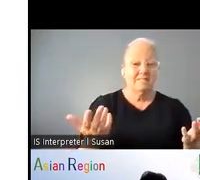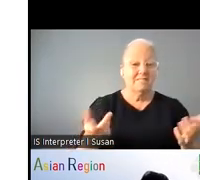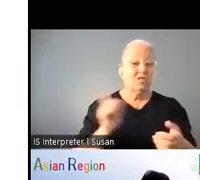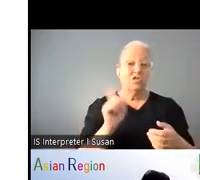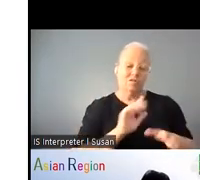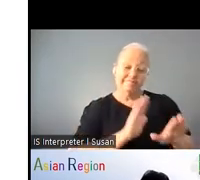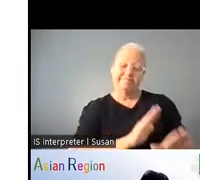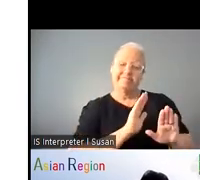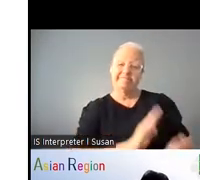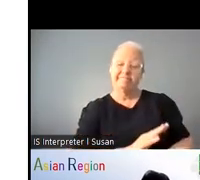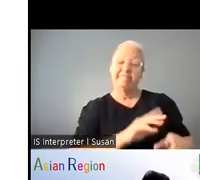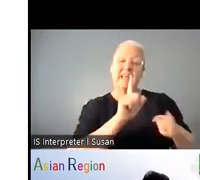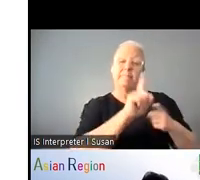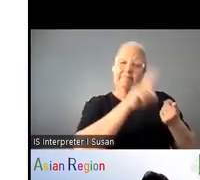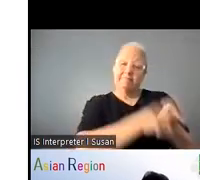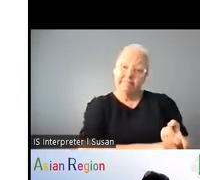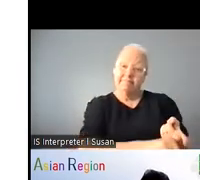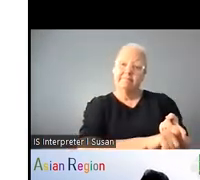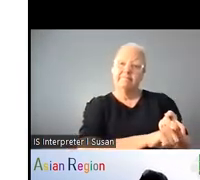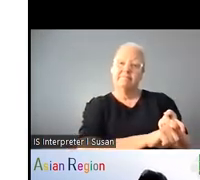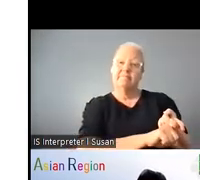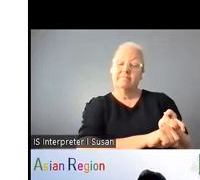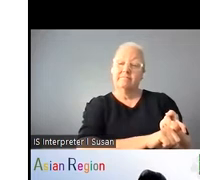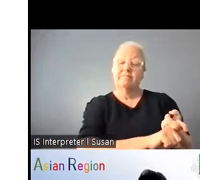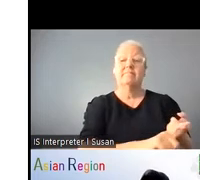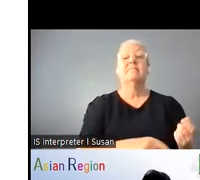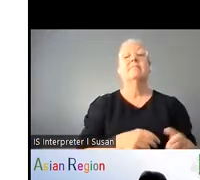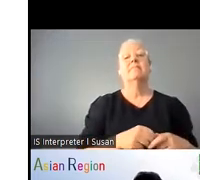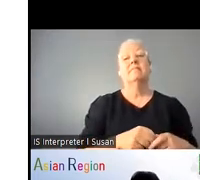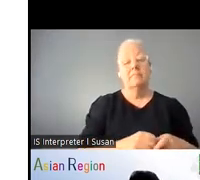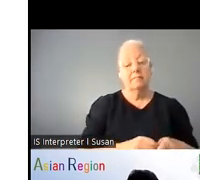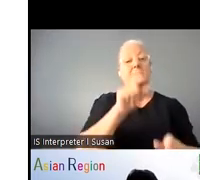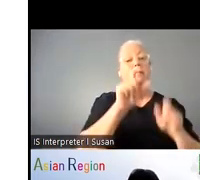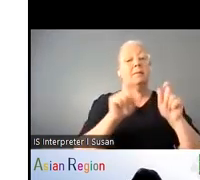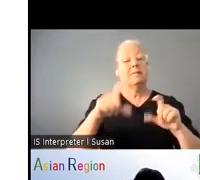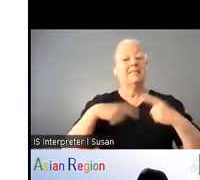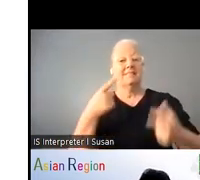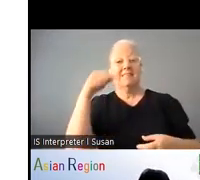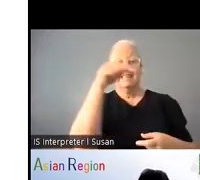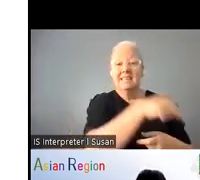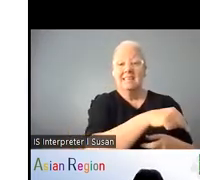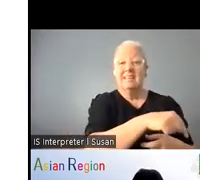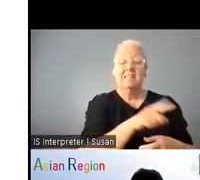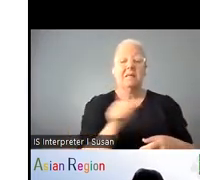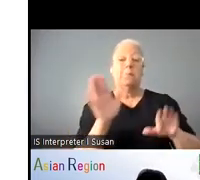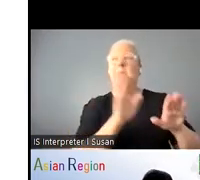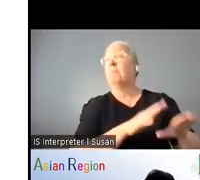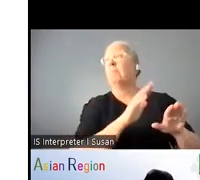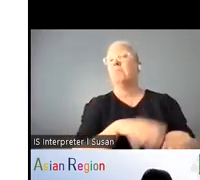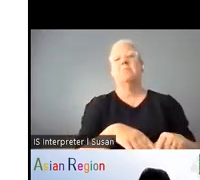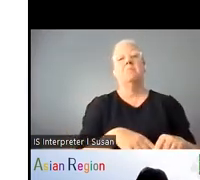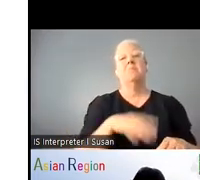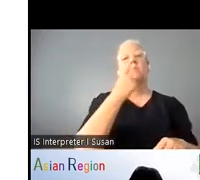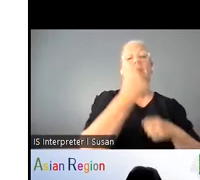They can be, when I ask people who live there, they have been living in there for 1 year,